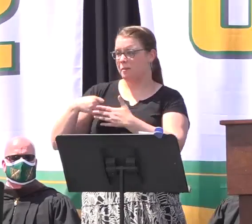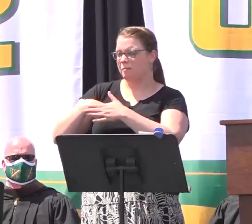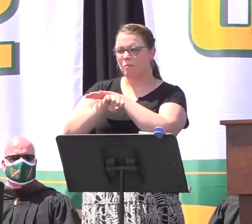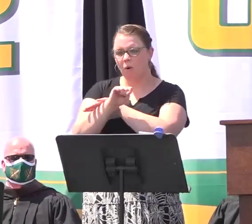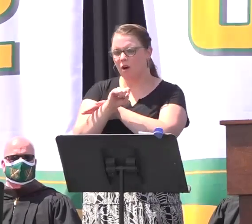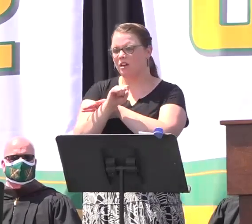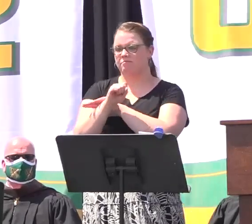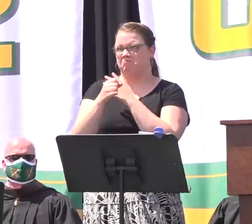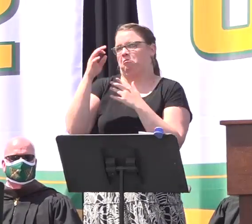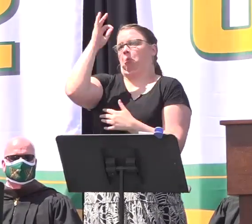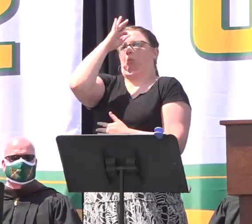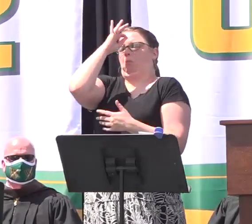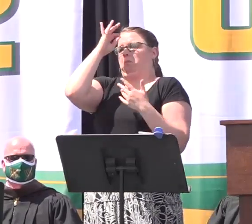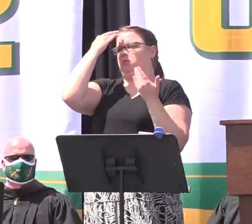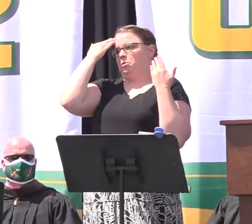stupid.